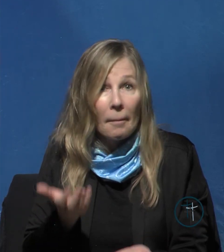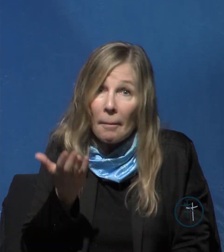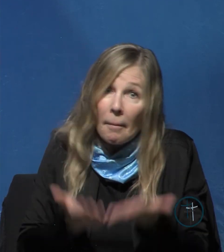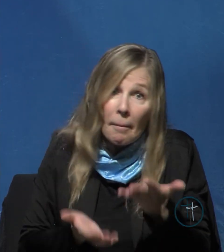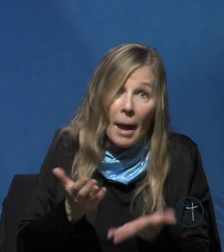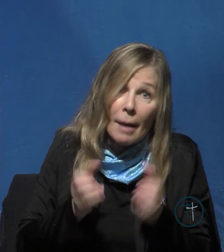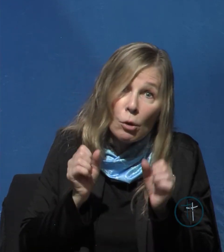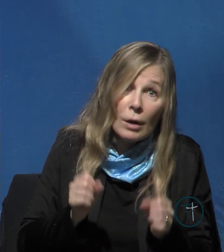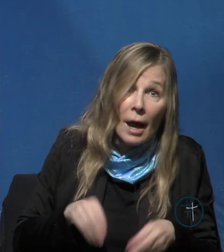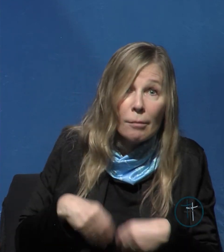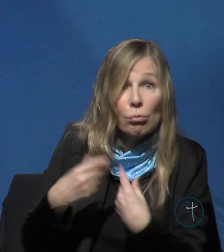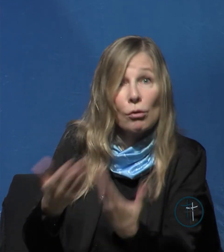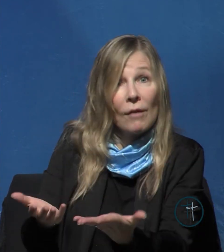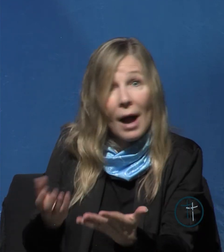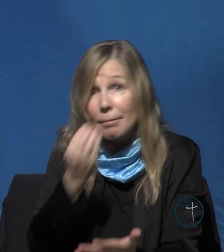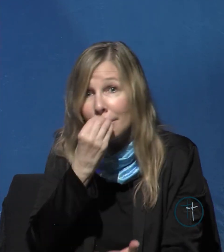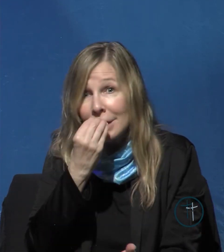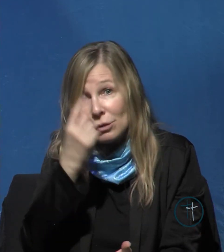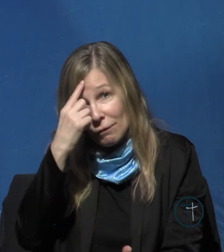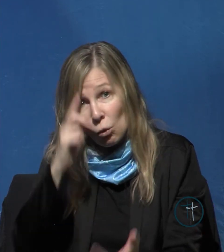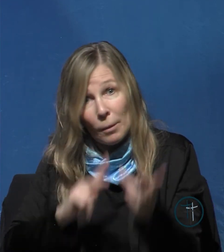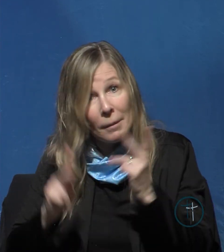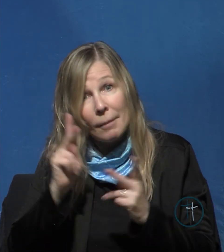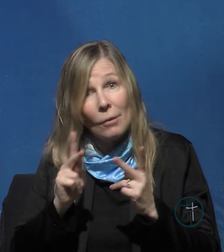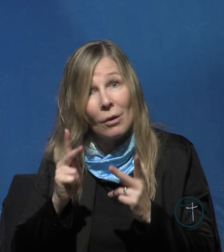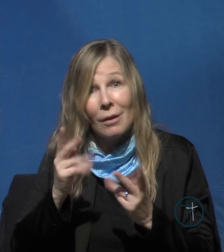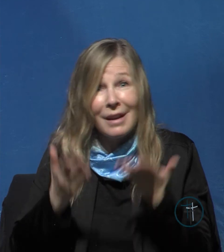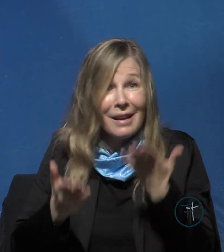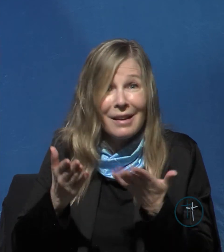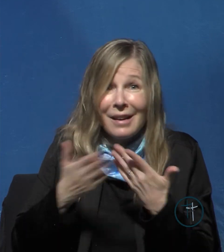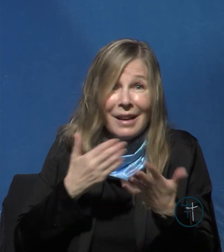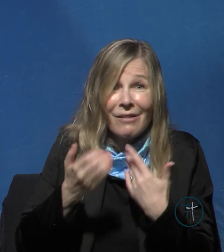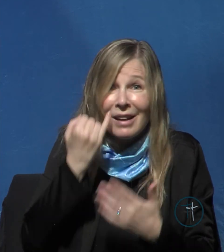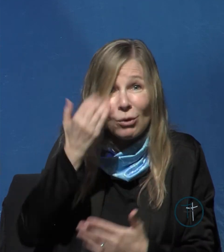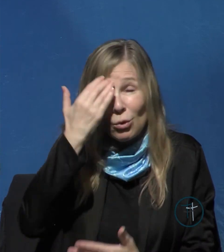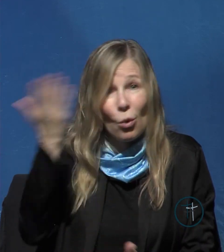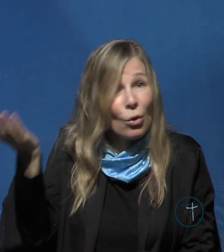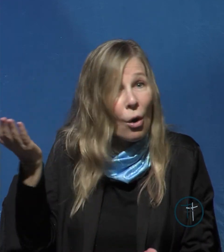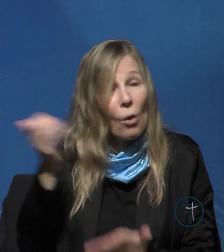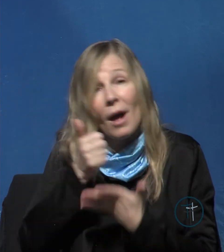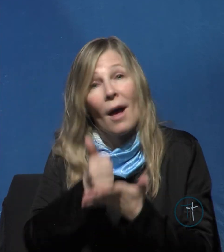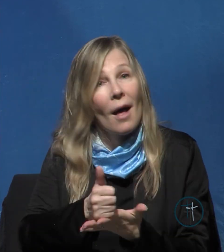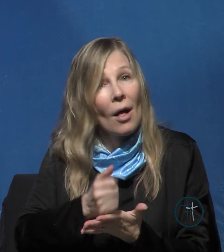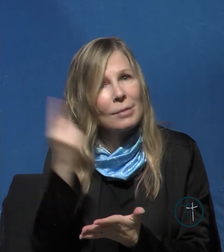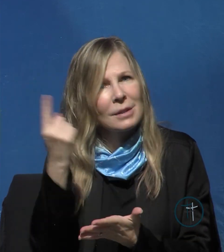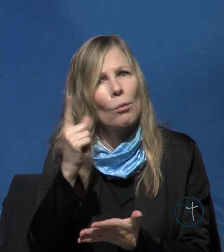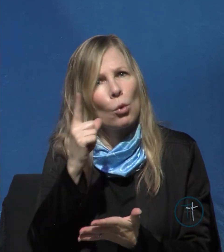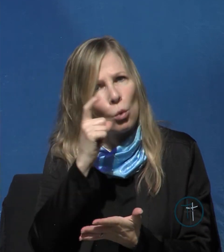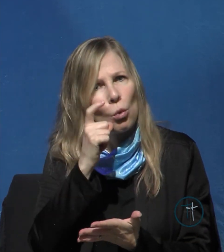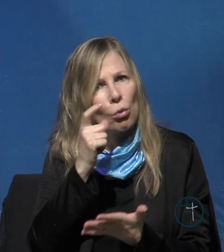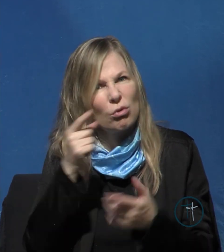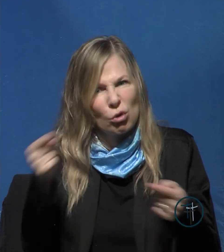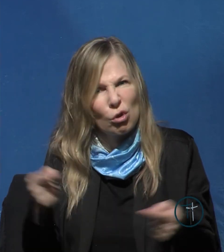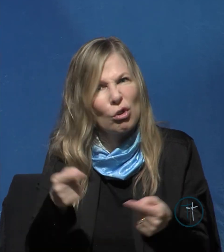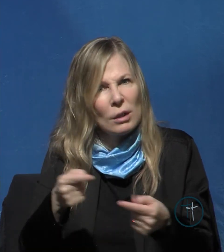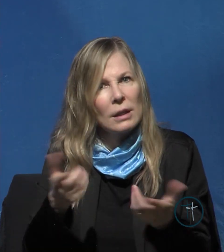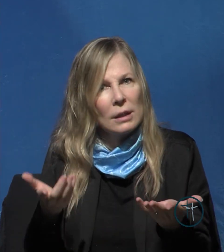Maybe you can provide meals for people, even if you don't know them, or help someone who's hurting